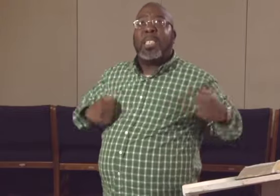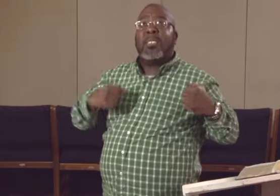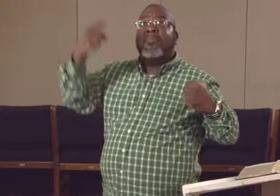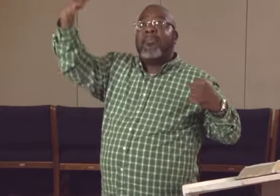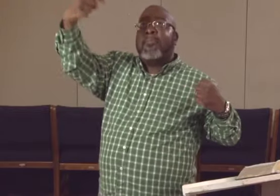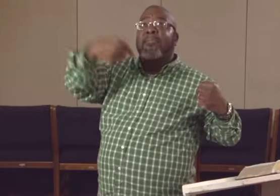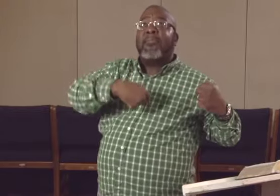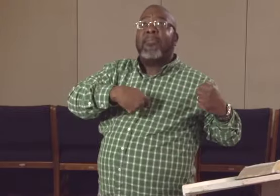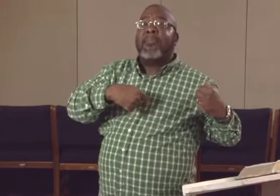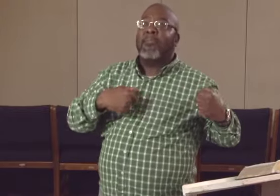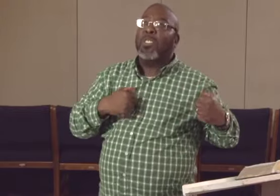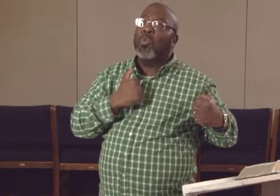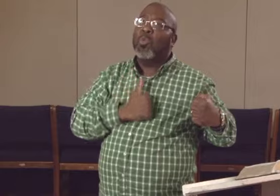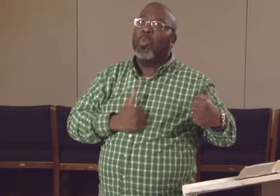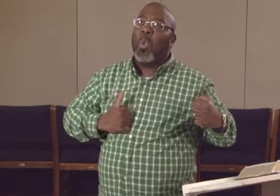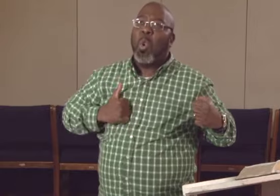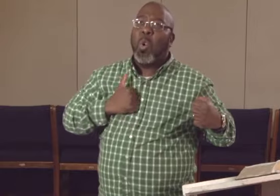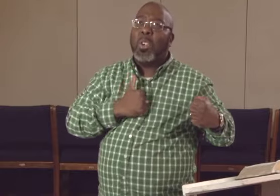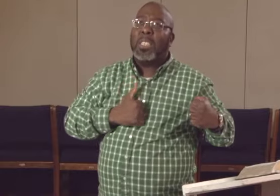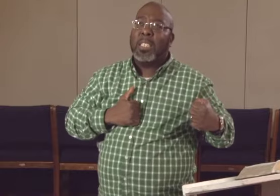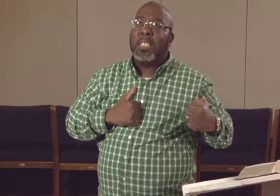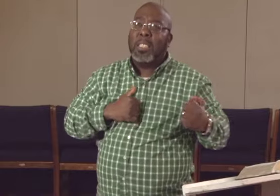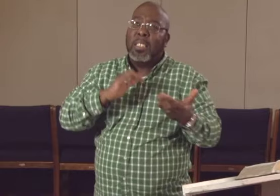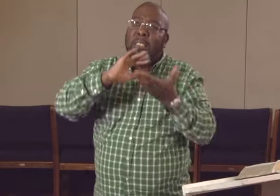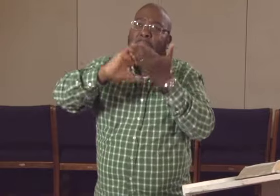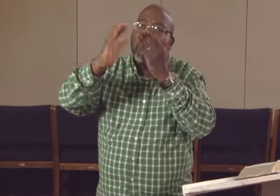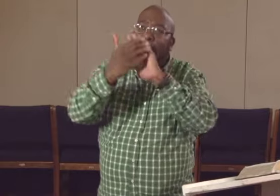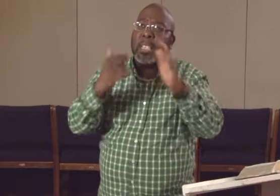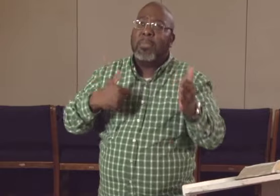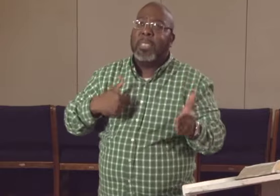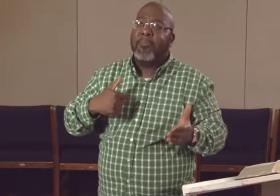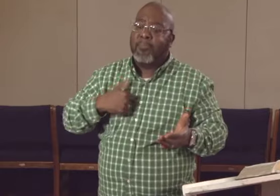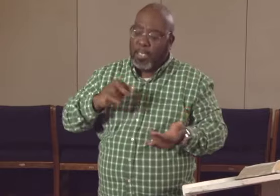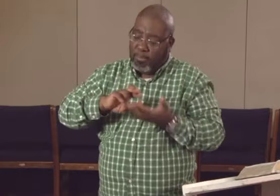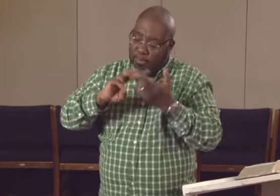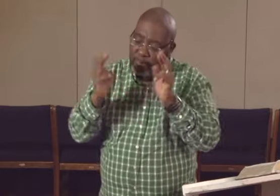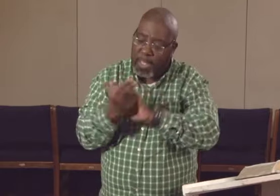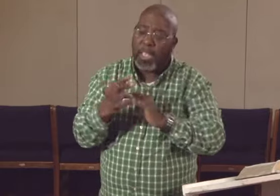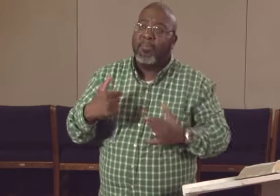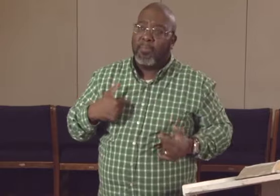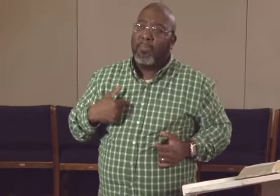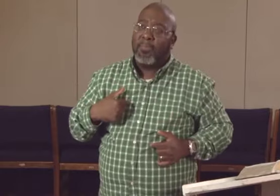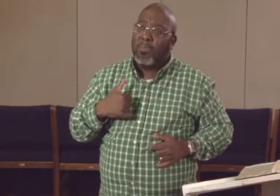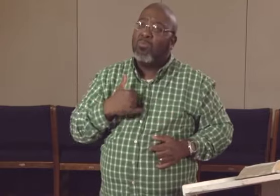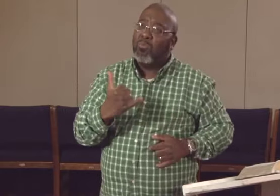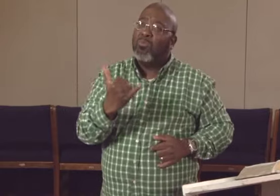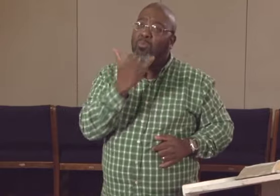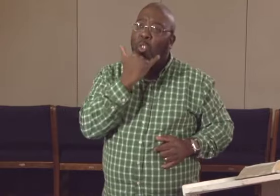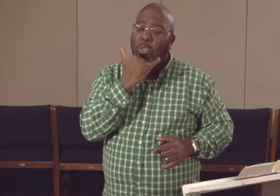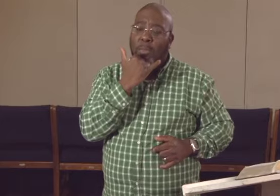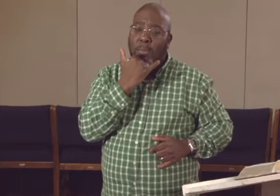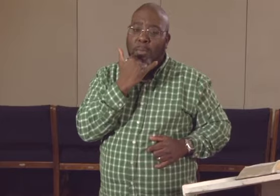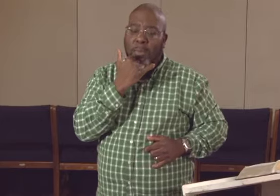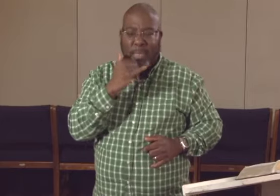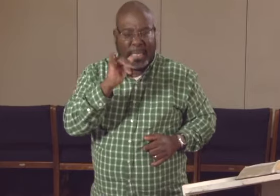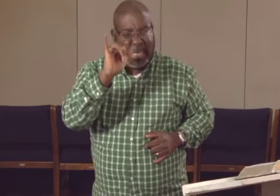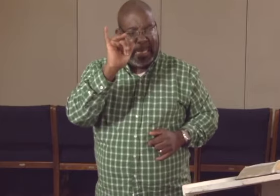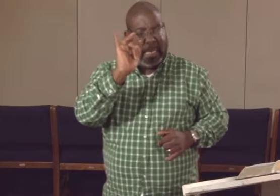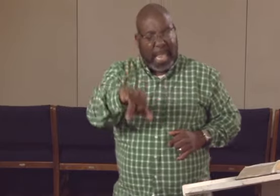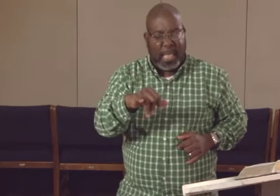of all of that. It was like he opened his heart up to God and said, "God, get rid of all that stuff that I have done wrong. I repent.